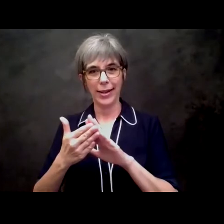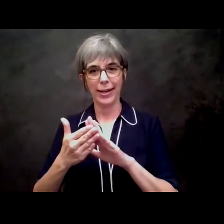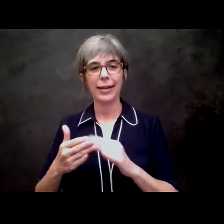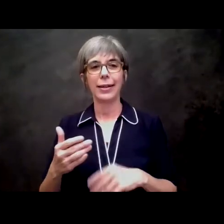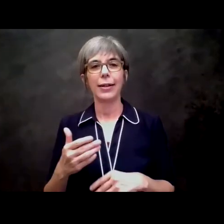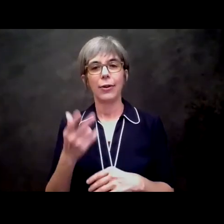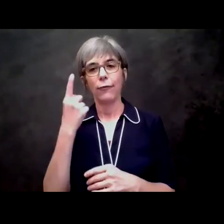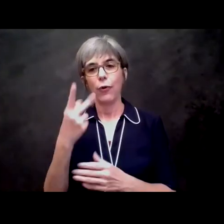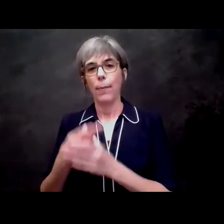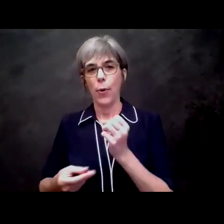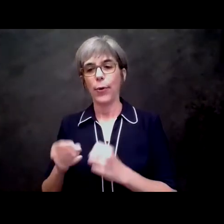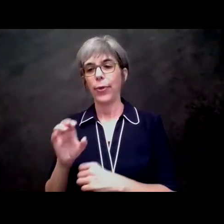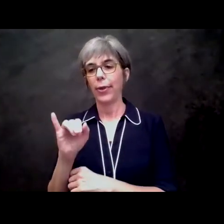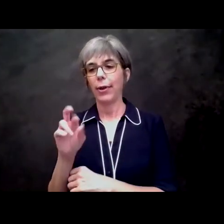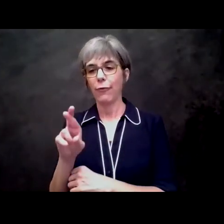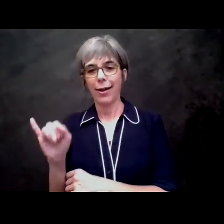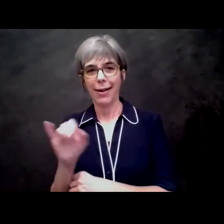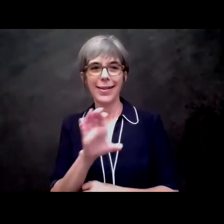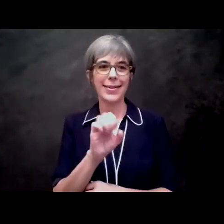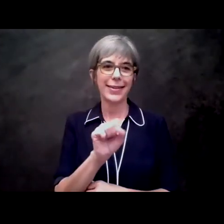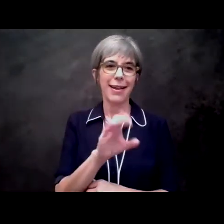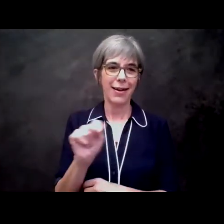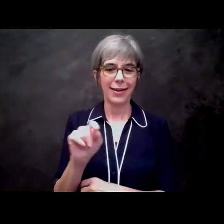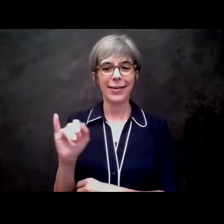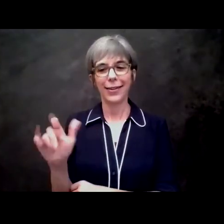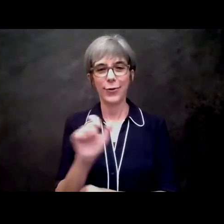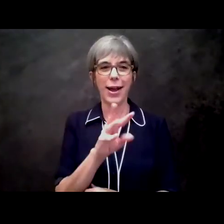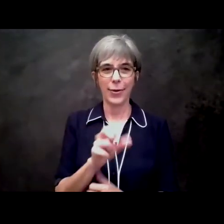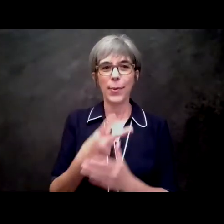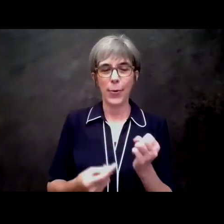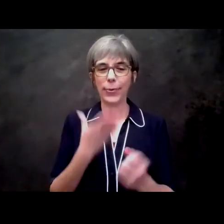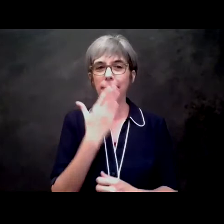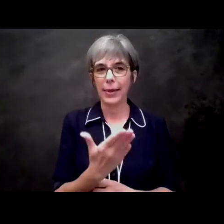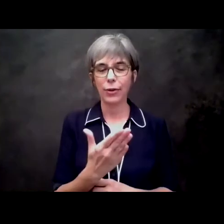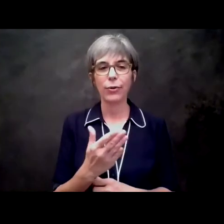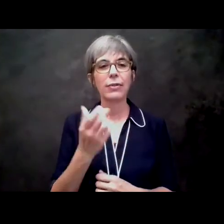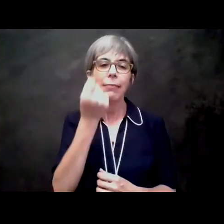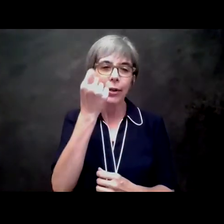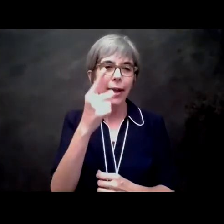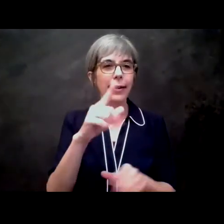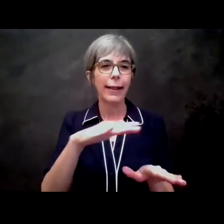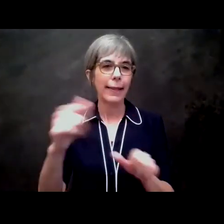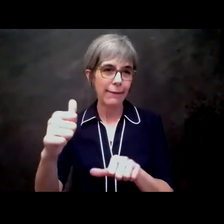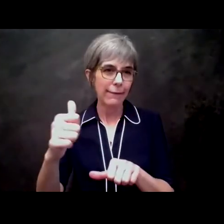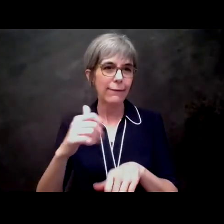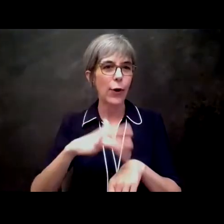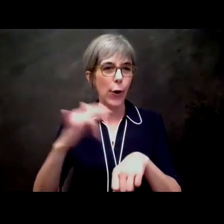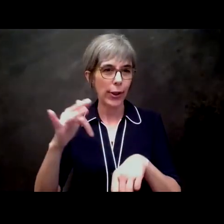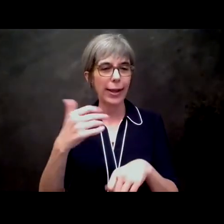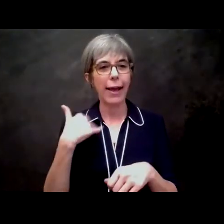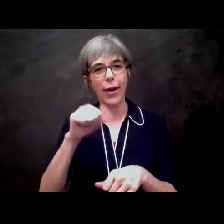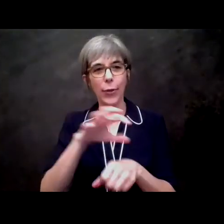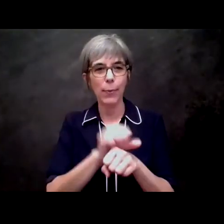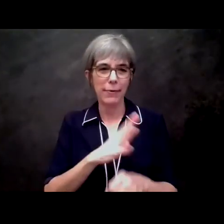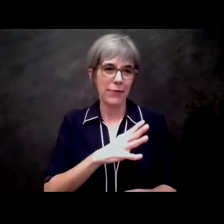our county health departments that are on today, both Iowa and Illinois. So we understand you may have to leave the call now. If you're able to continue, feel free